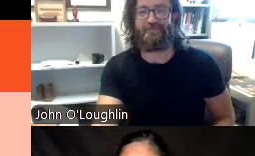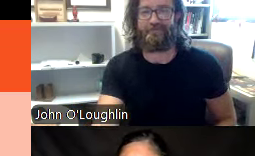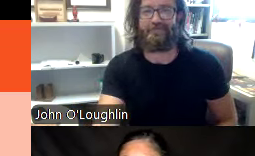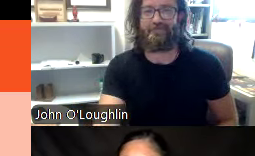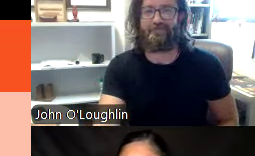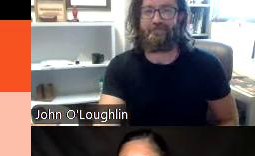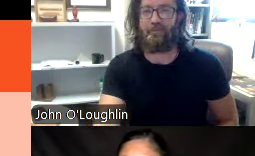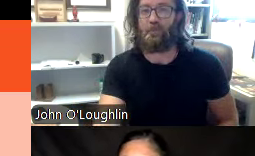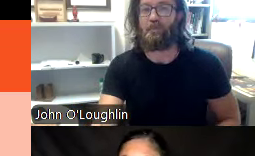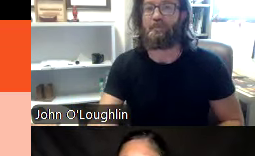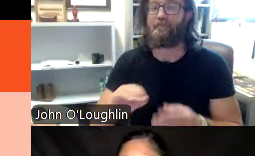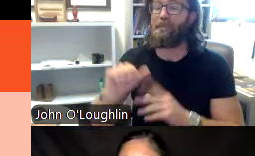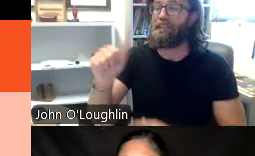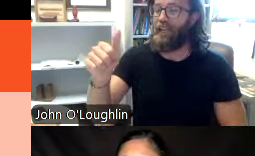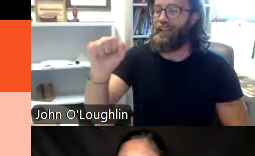classifiers.